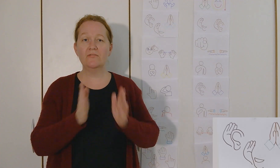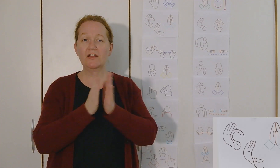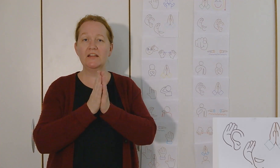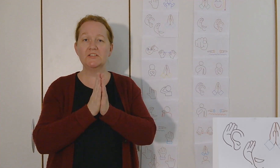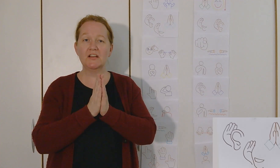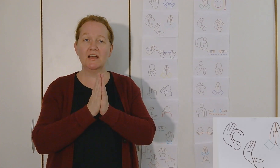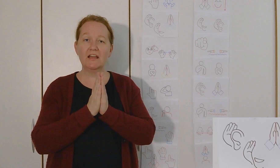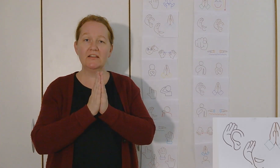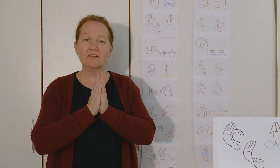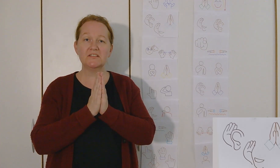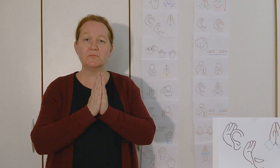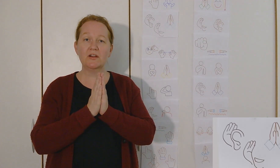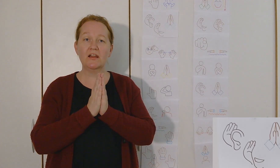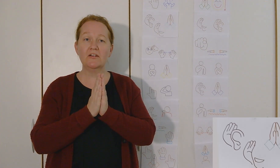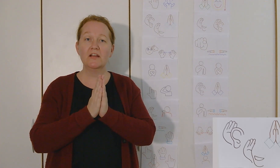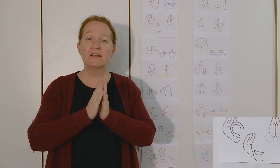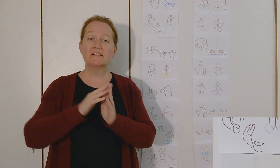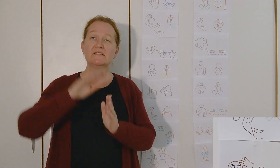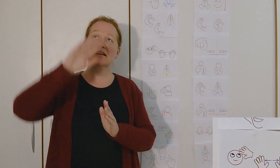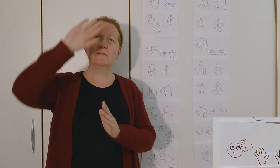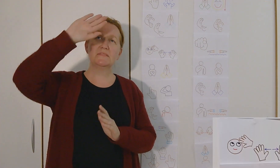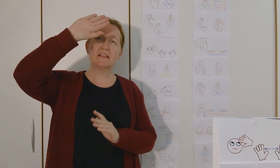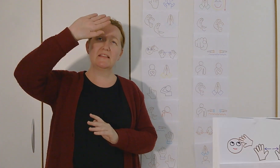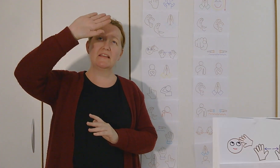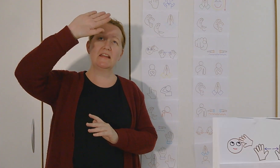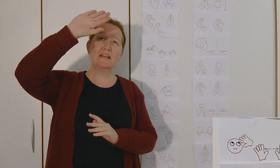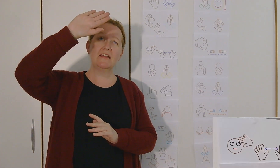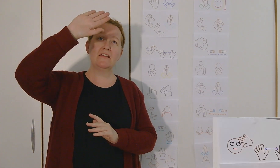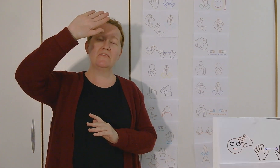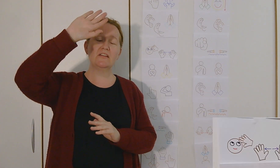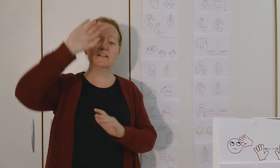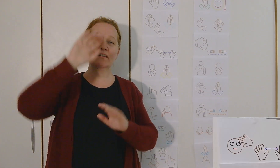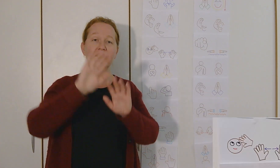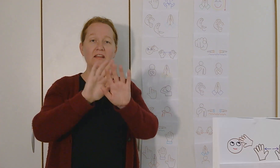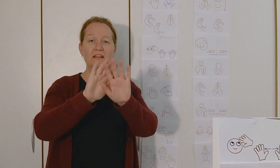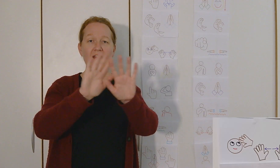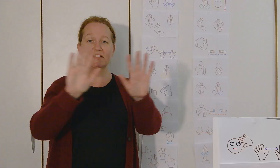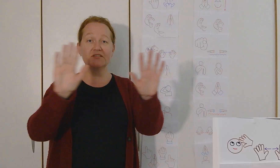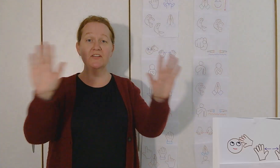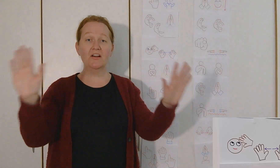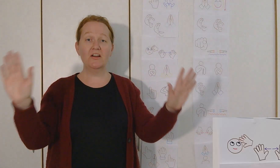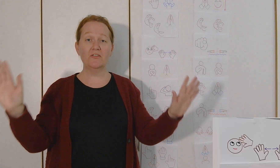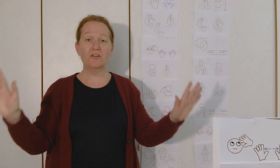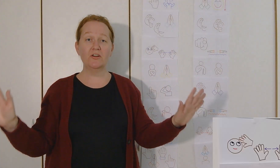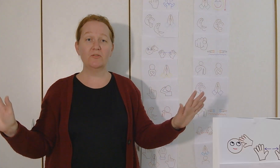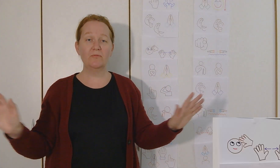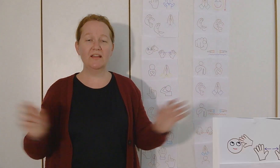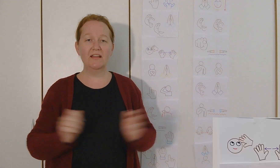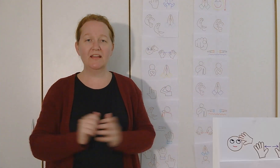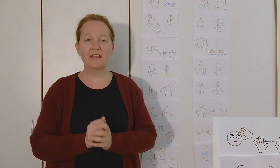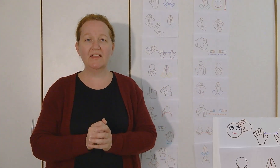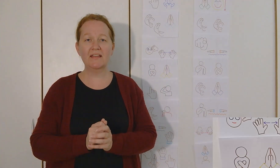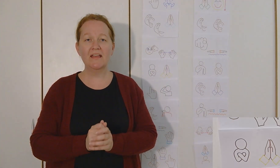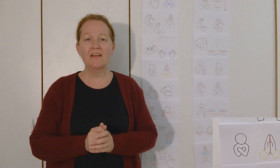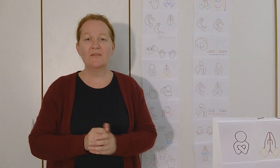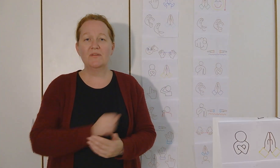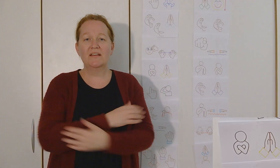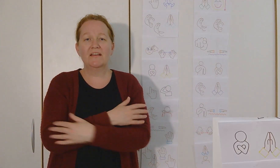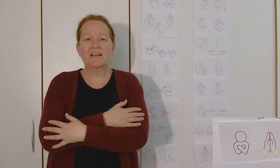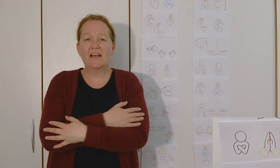every child's prayer? Some say that heaven is far away, but I